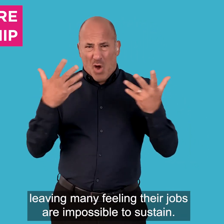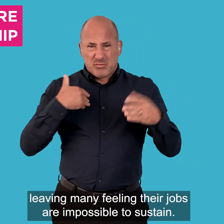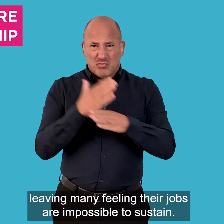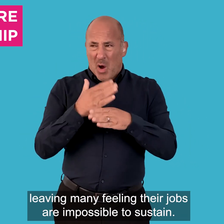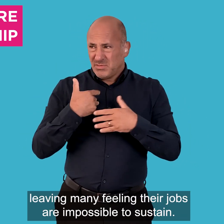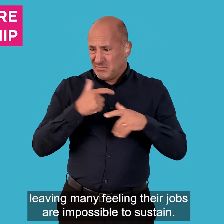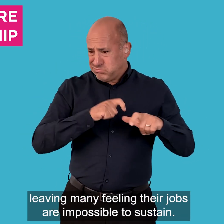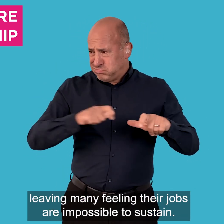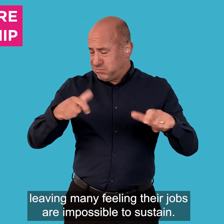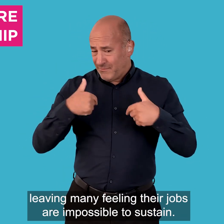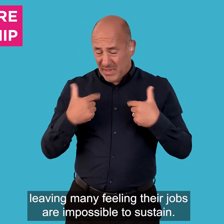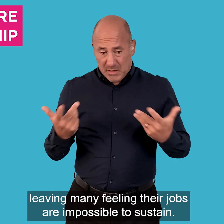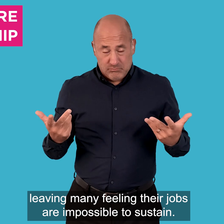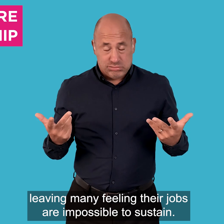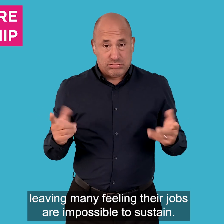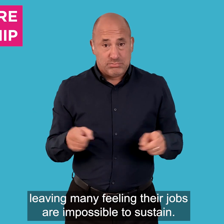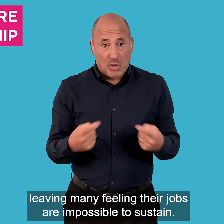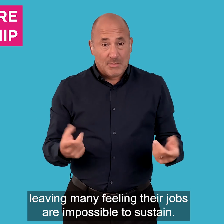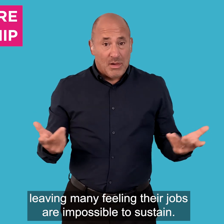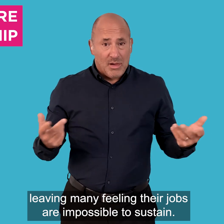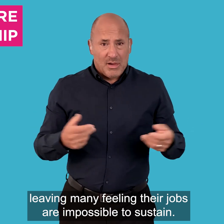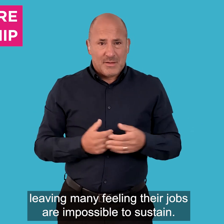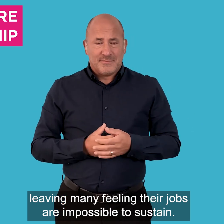leaving many feeling their jobs are impossible to sustain.